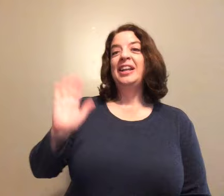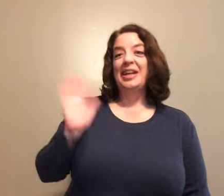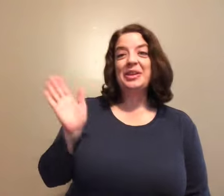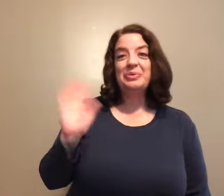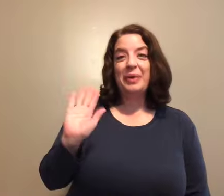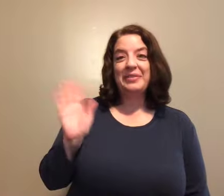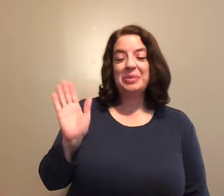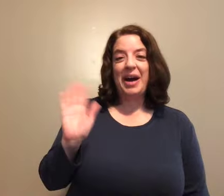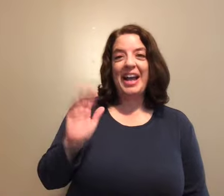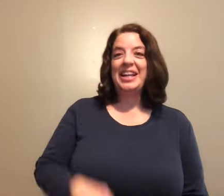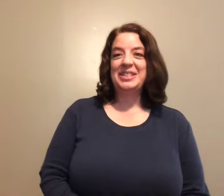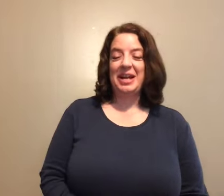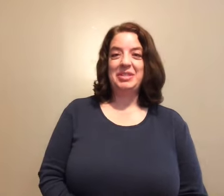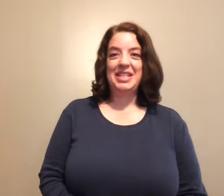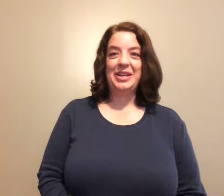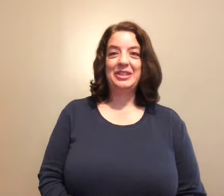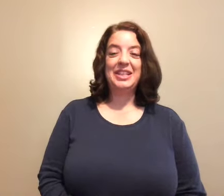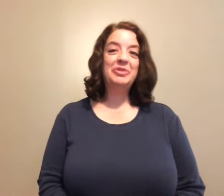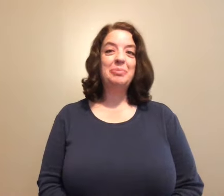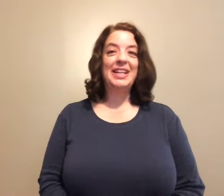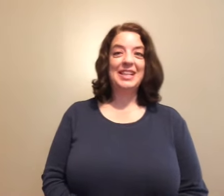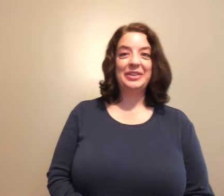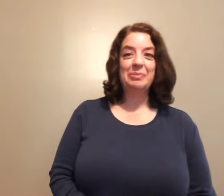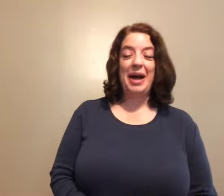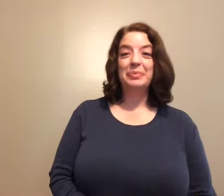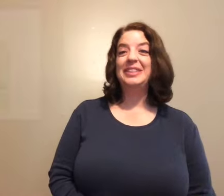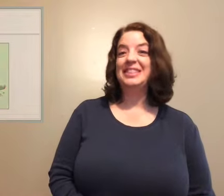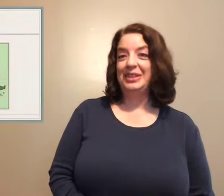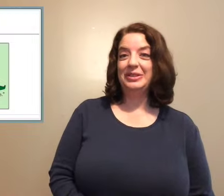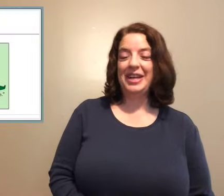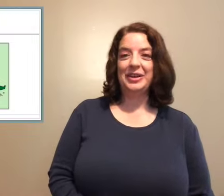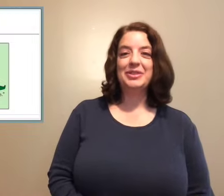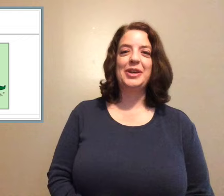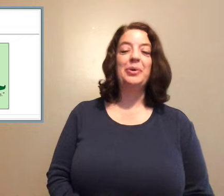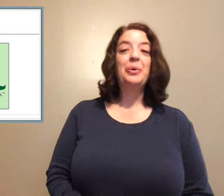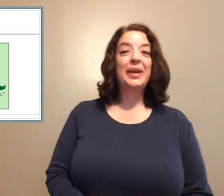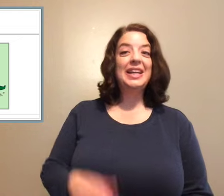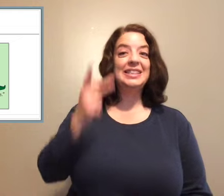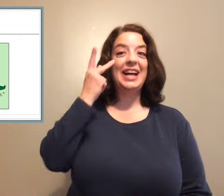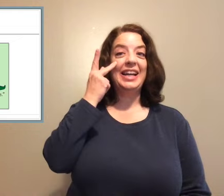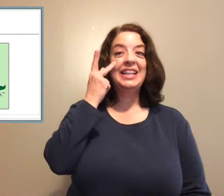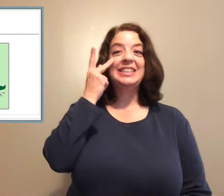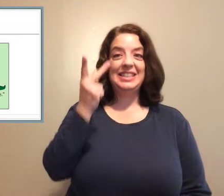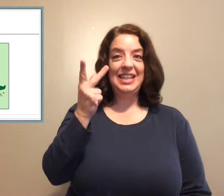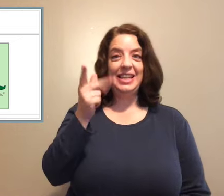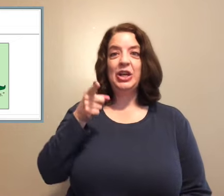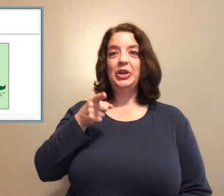Now that you've waved goodbye and it's time to take your leave, you might tell them, I will see you later. So we can sign, see